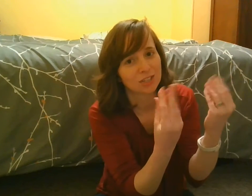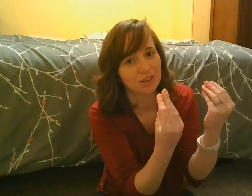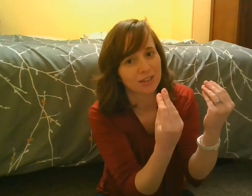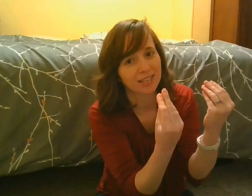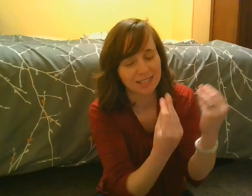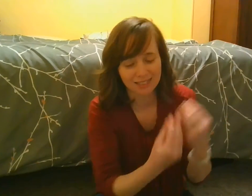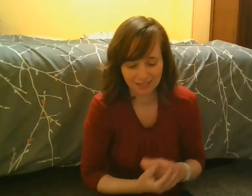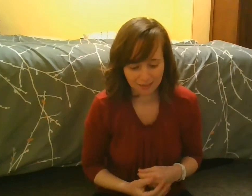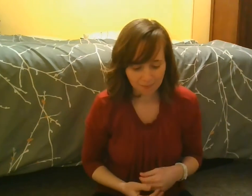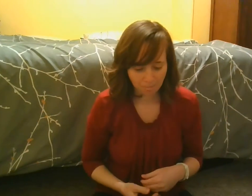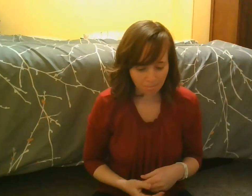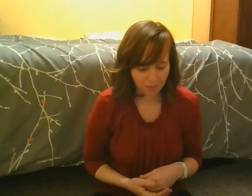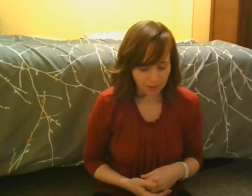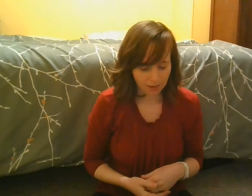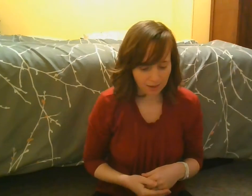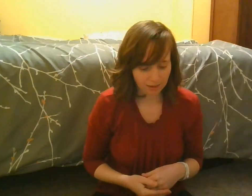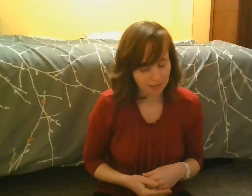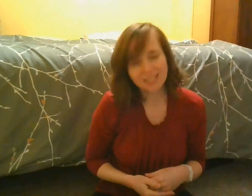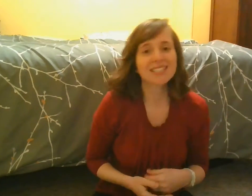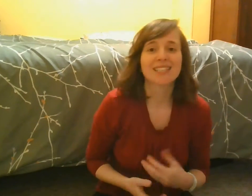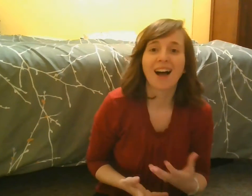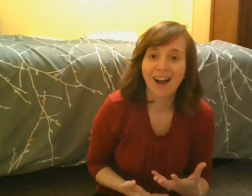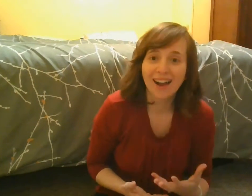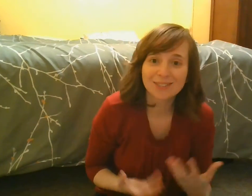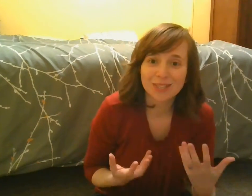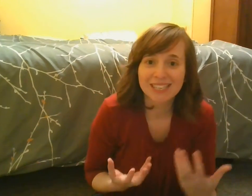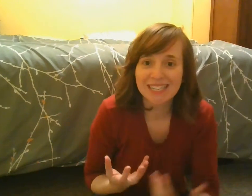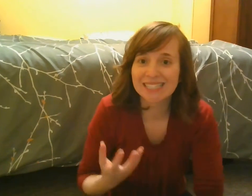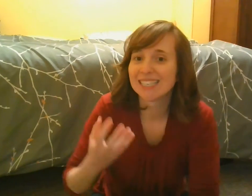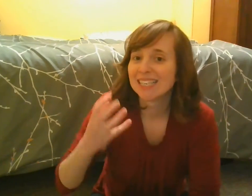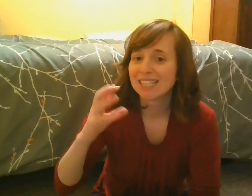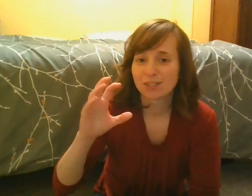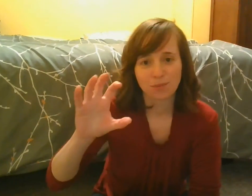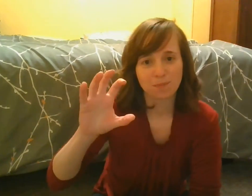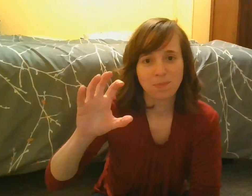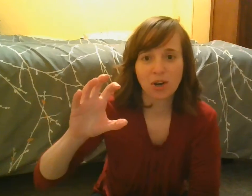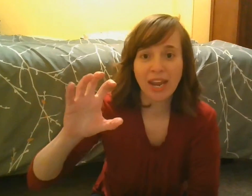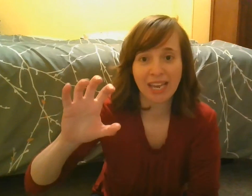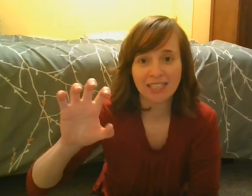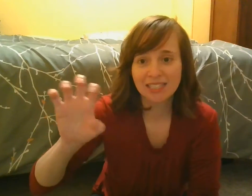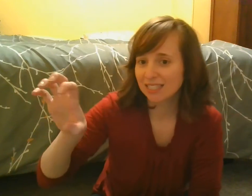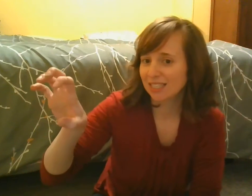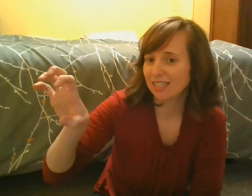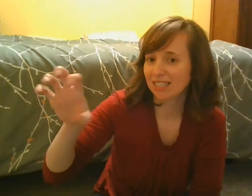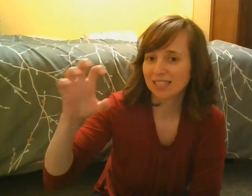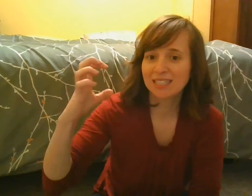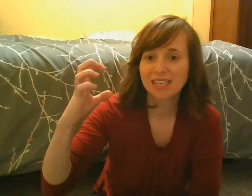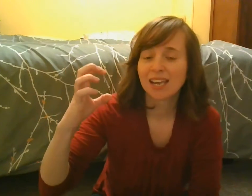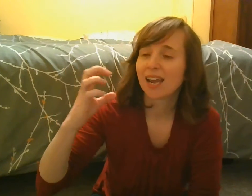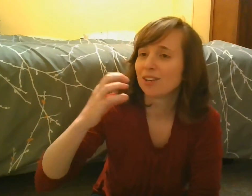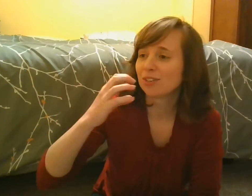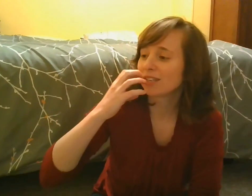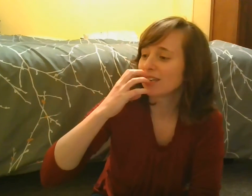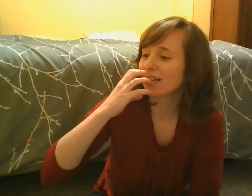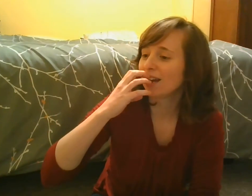stationary like this. Next is hot or heat. So bare hand like this, and you're just going to kind of